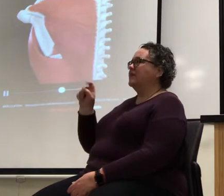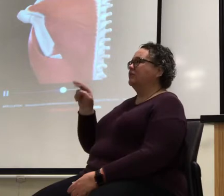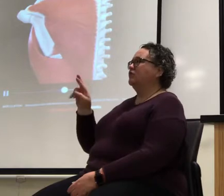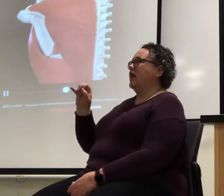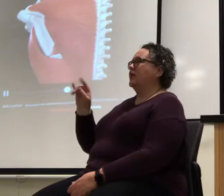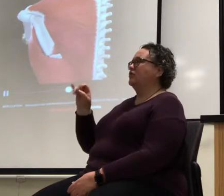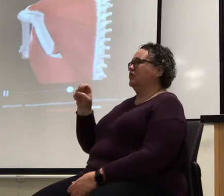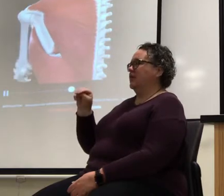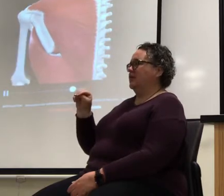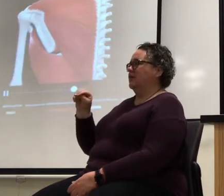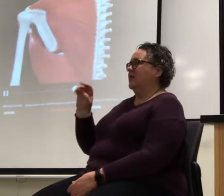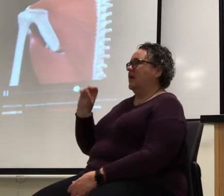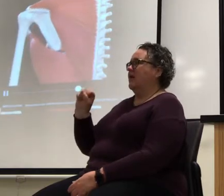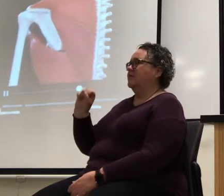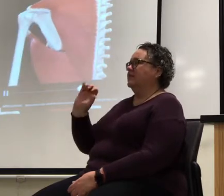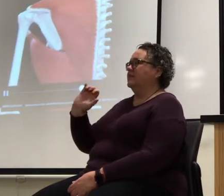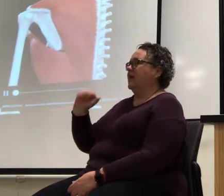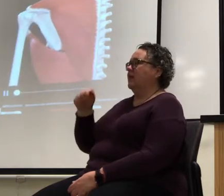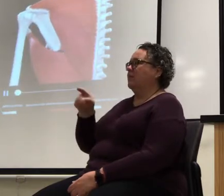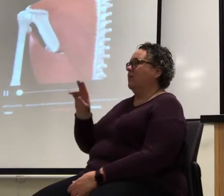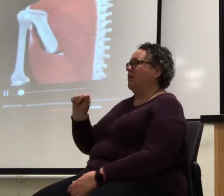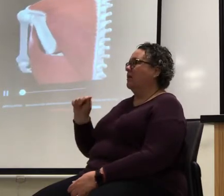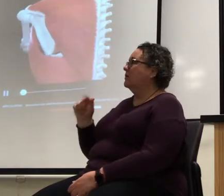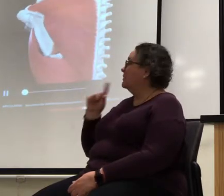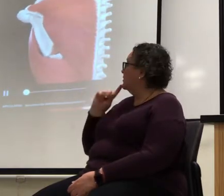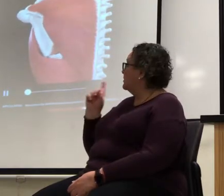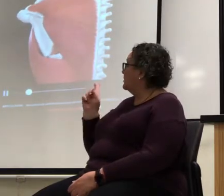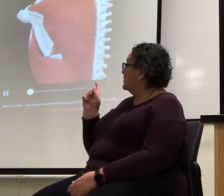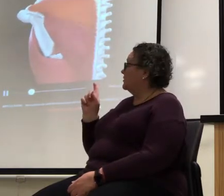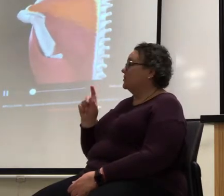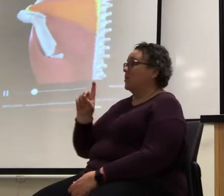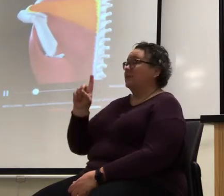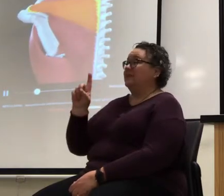So the descending part did the elevation.